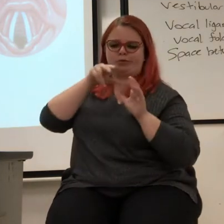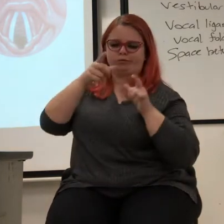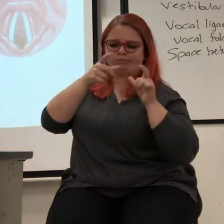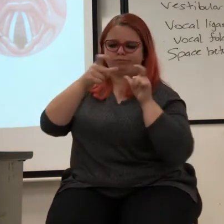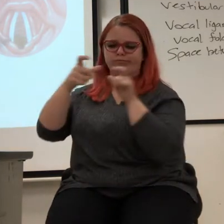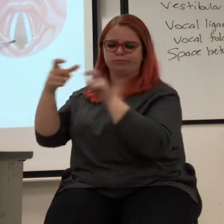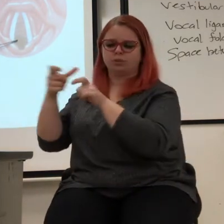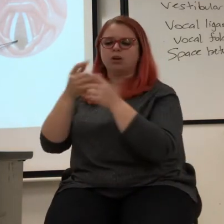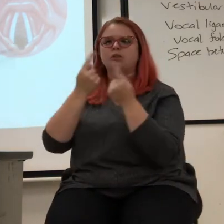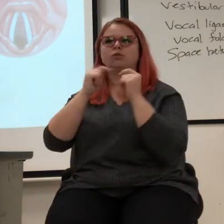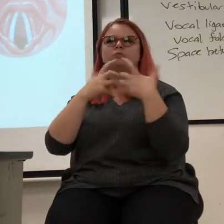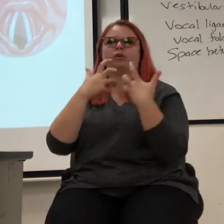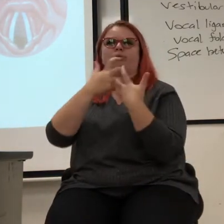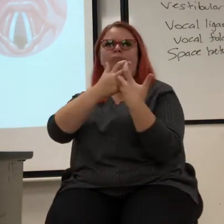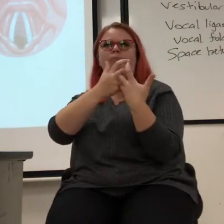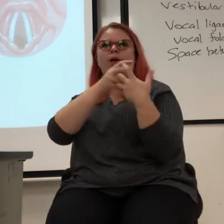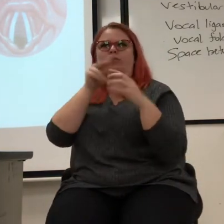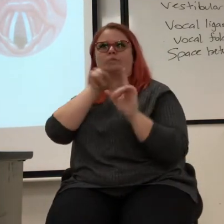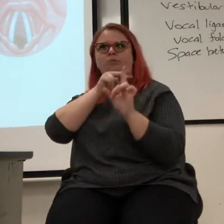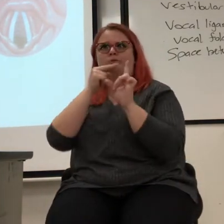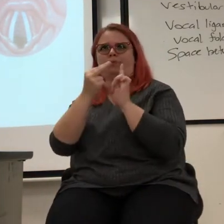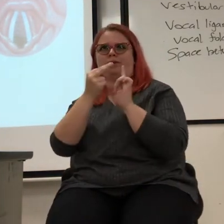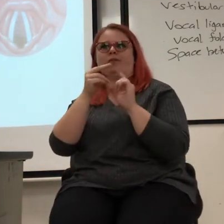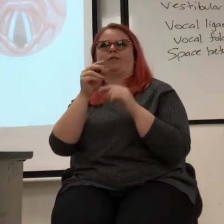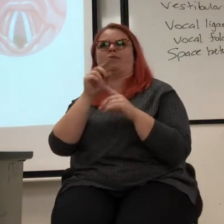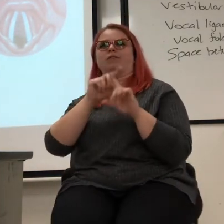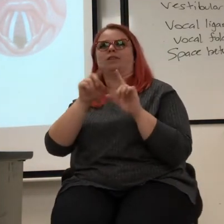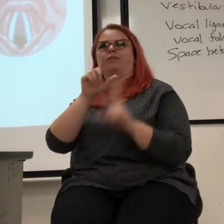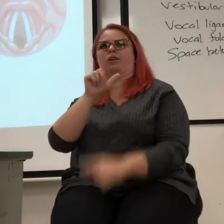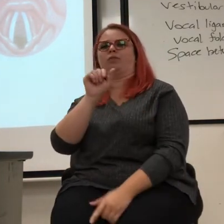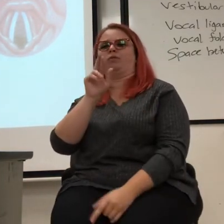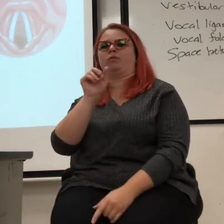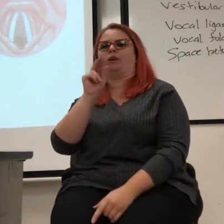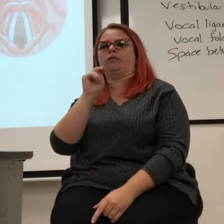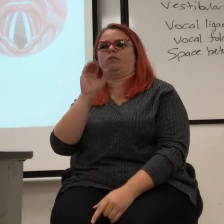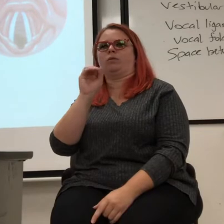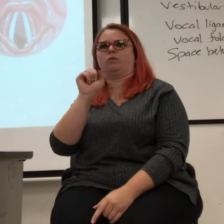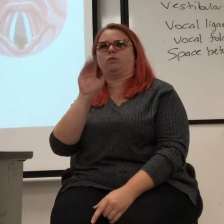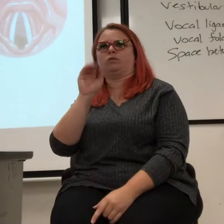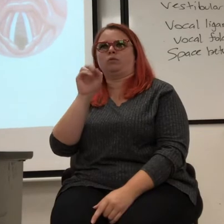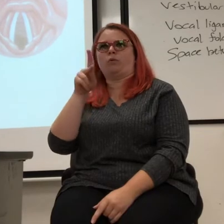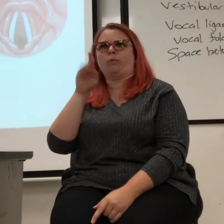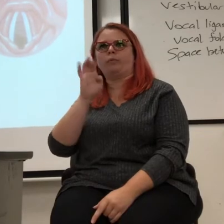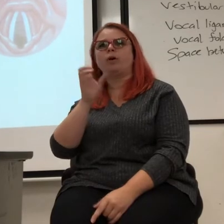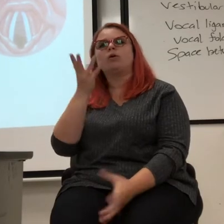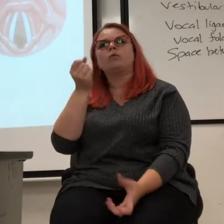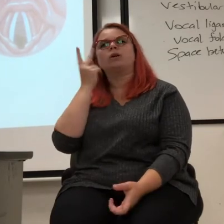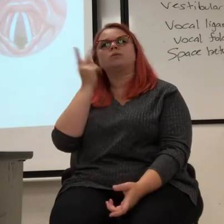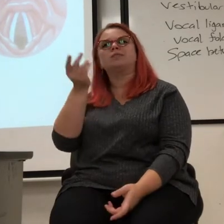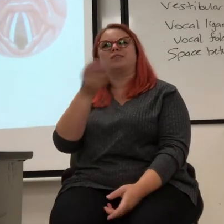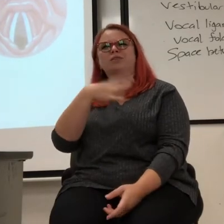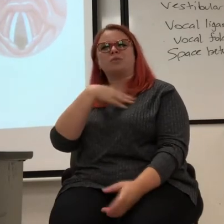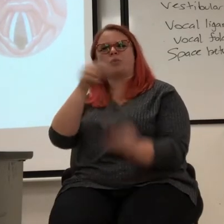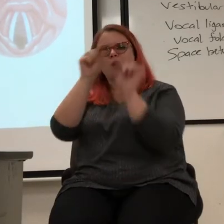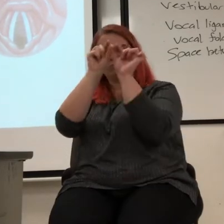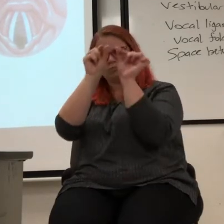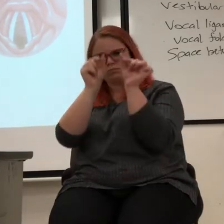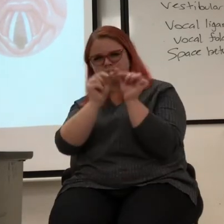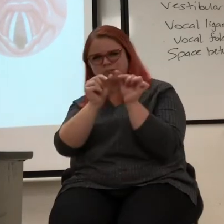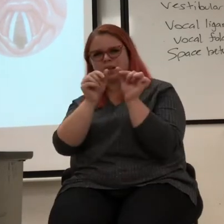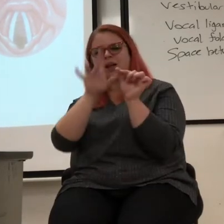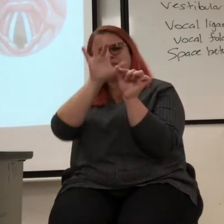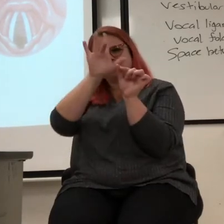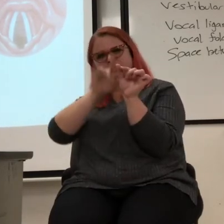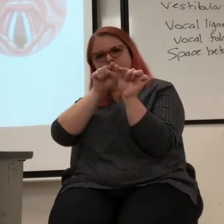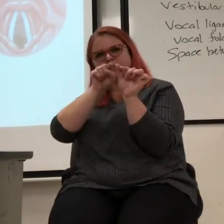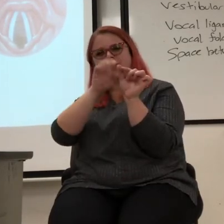the view of a laryngoscope. I'm just looking for those whitish vocal cords. The space is the epiglottis, it's right down